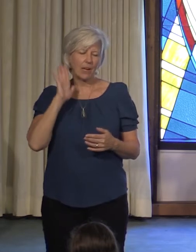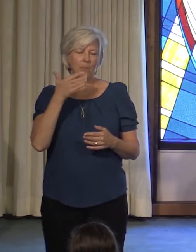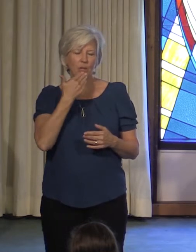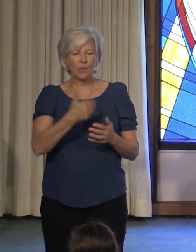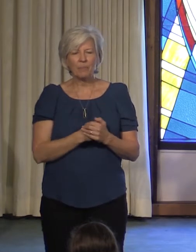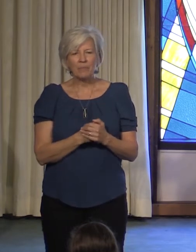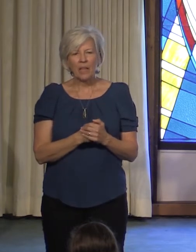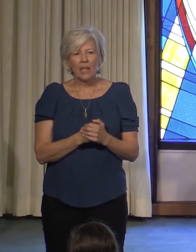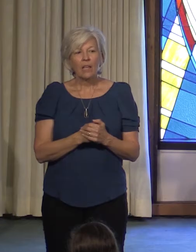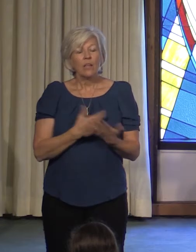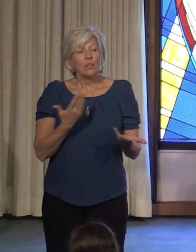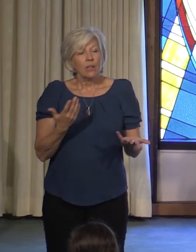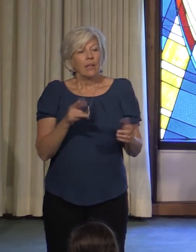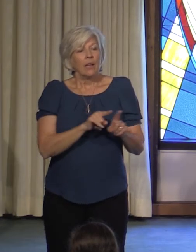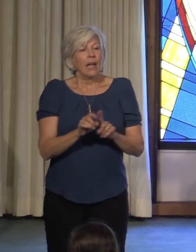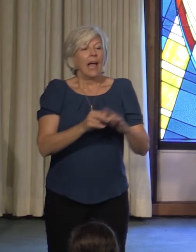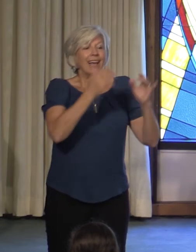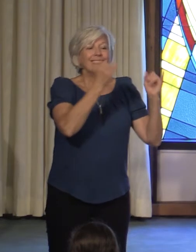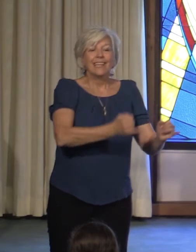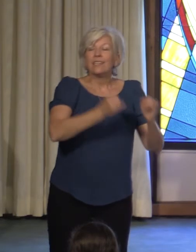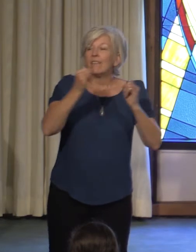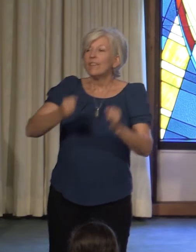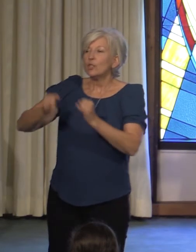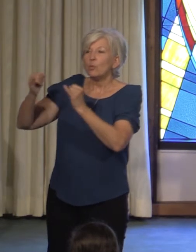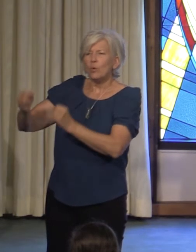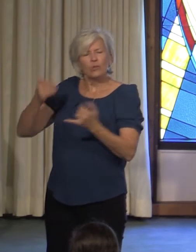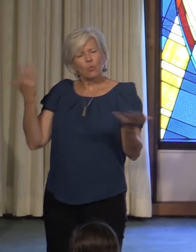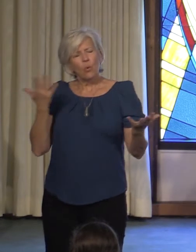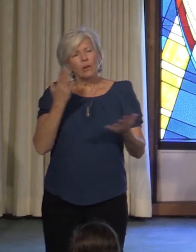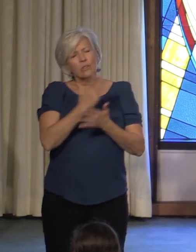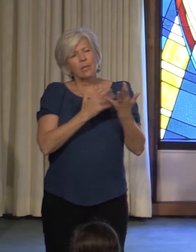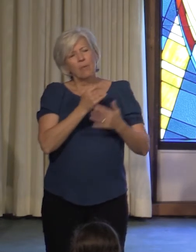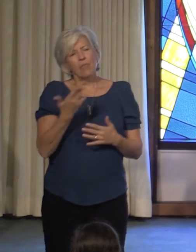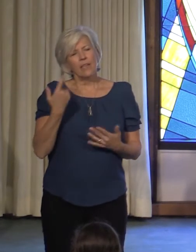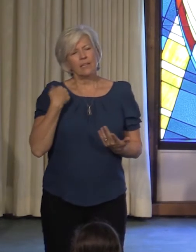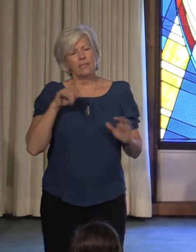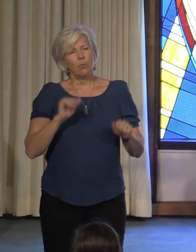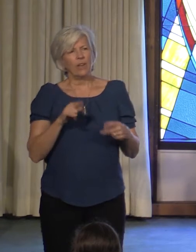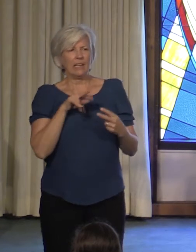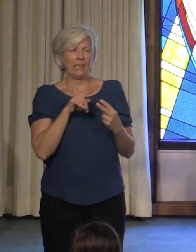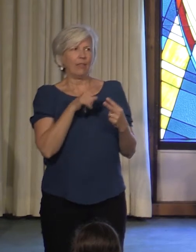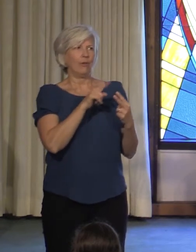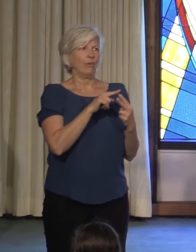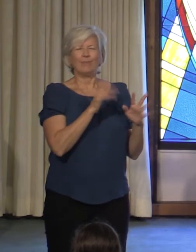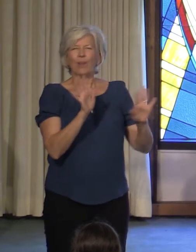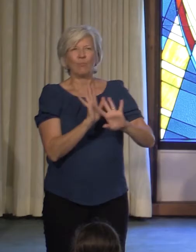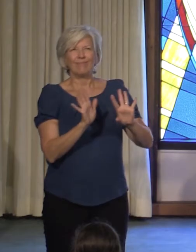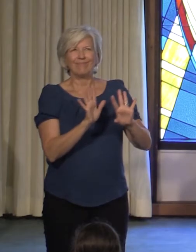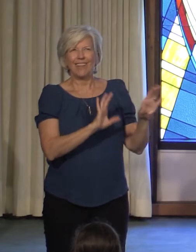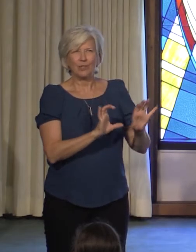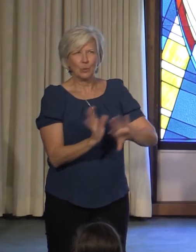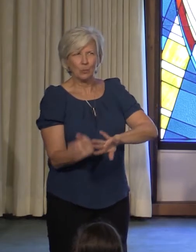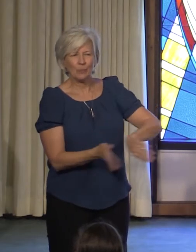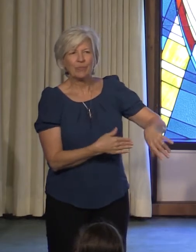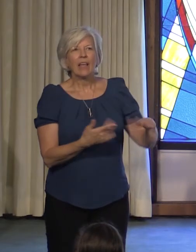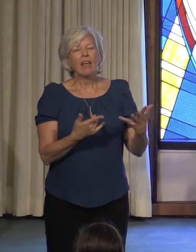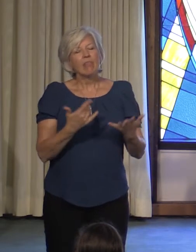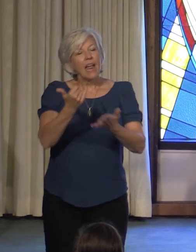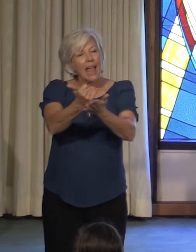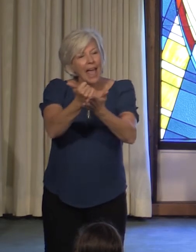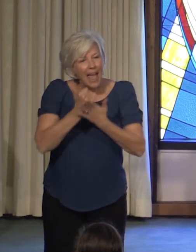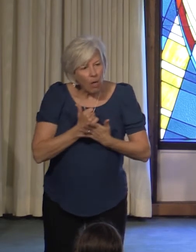So as individuals, what are some of the things that we can either do or, you know, cease doing that help